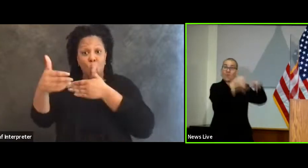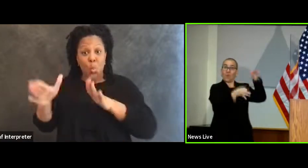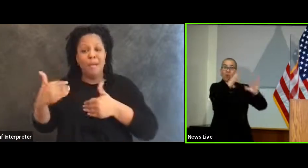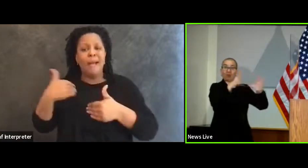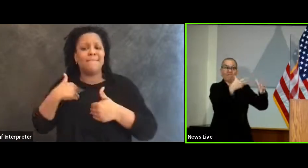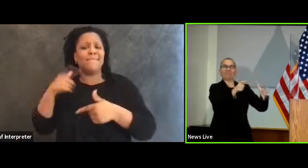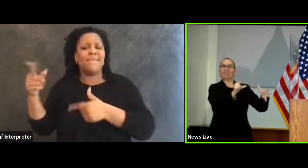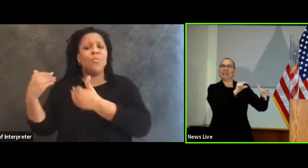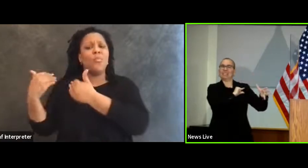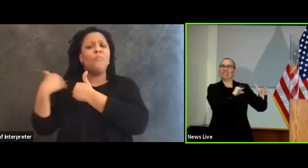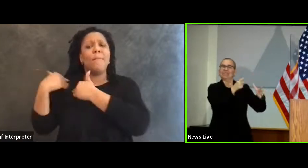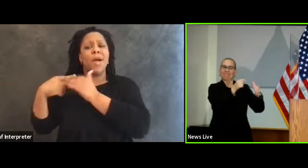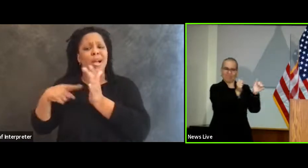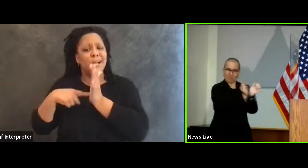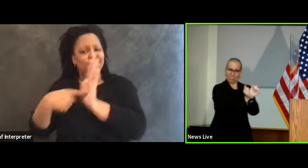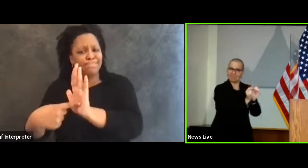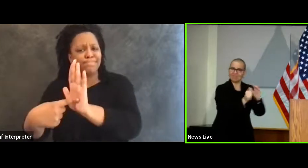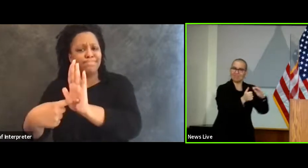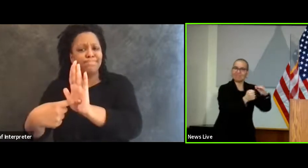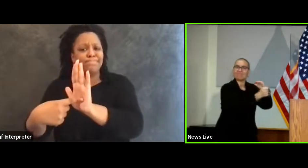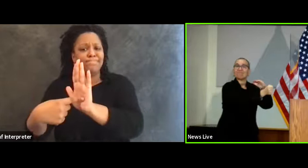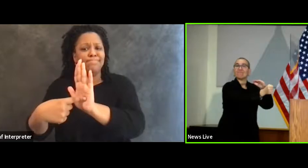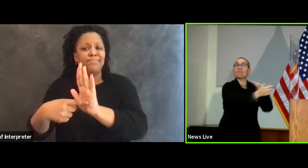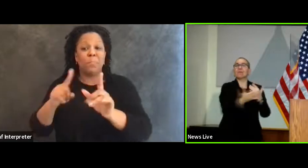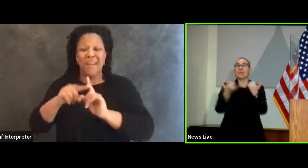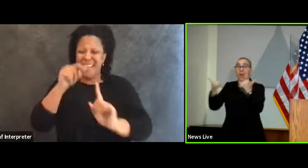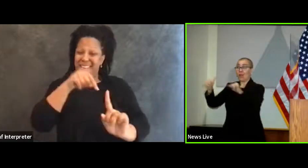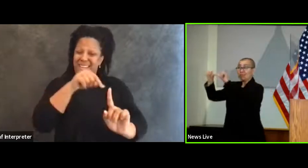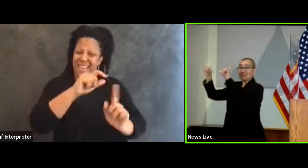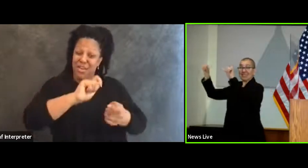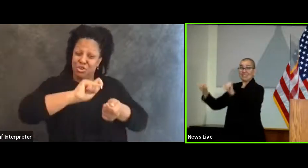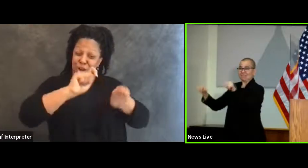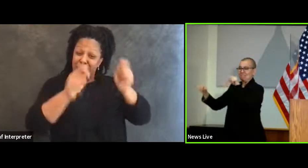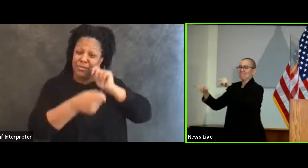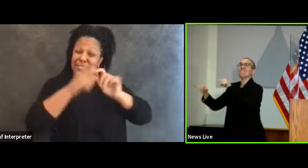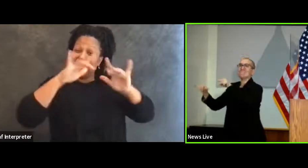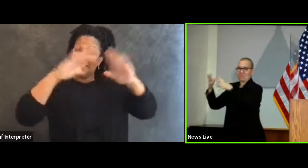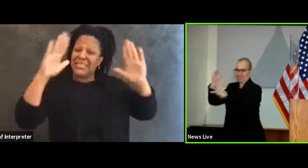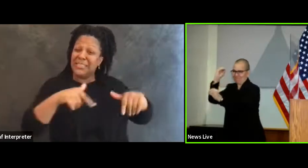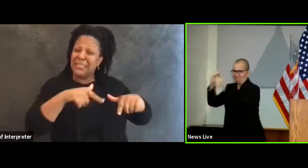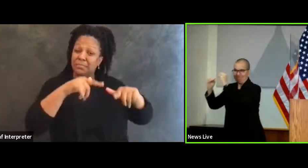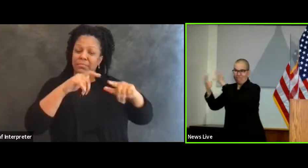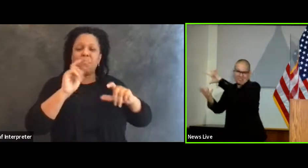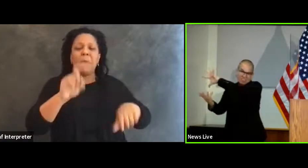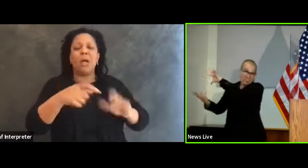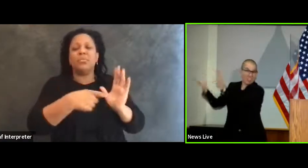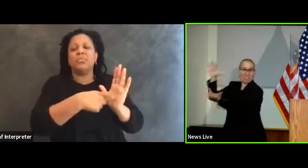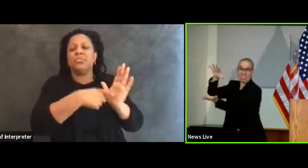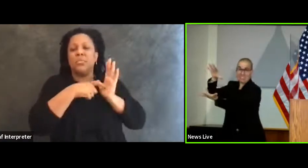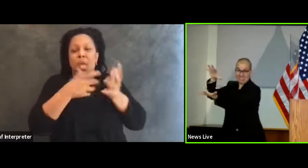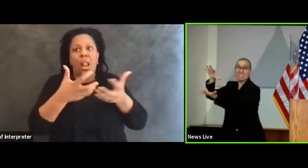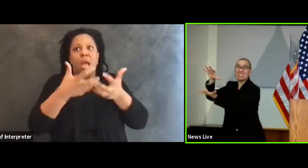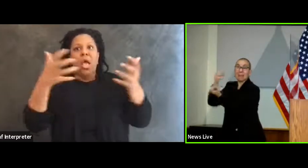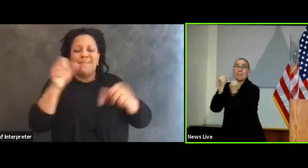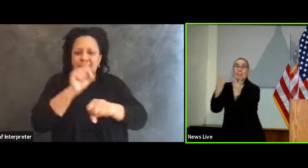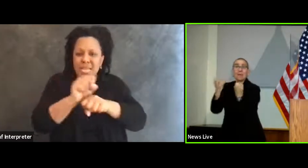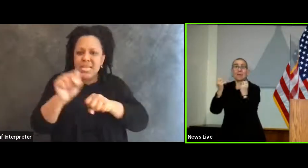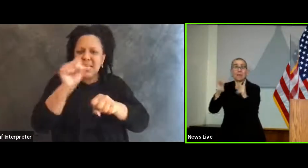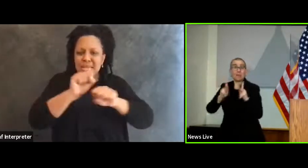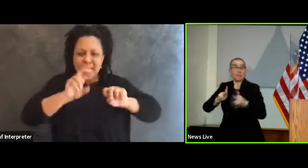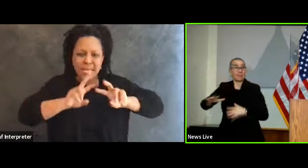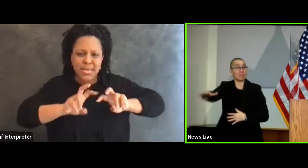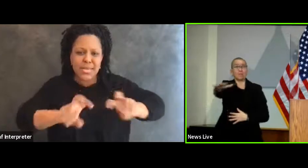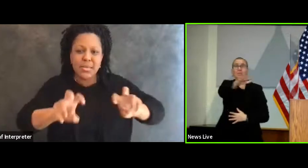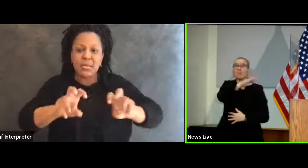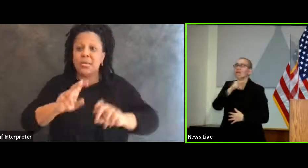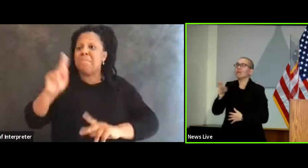work, and it's going to take a lot of folks letting down their guard a bit and having conversations of working